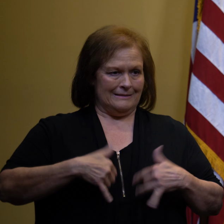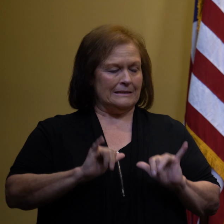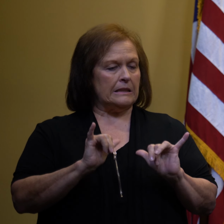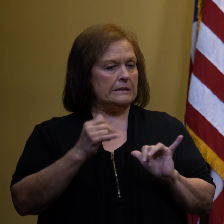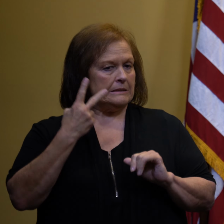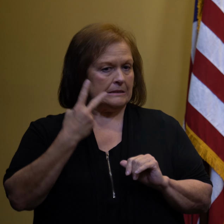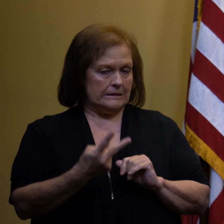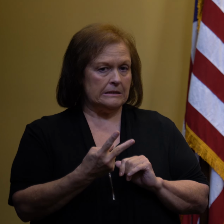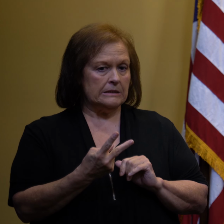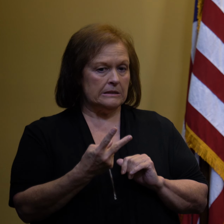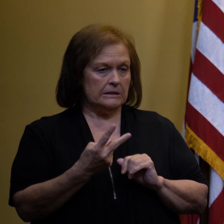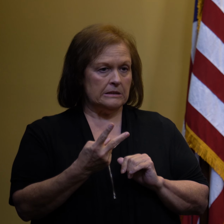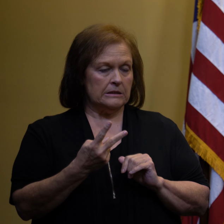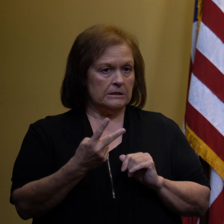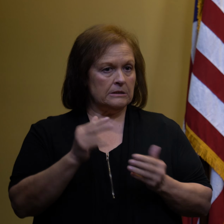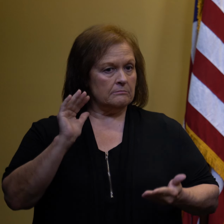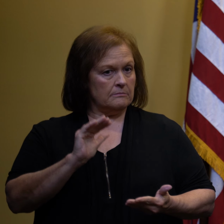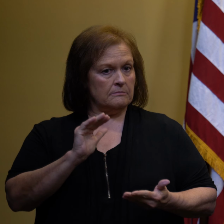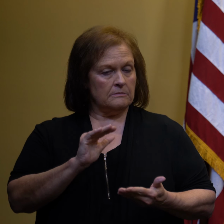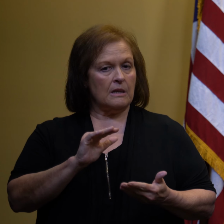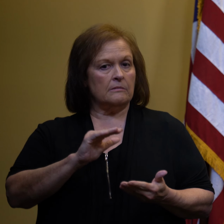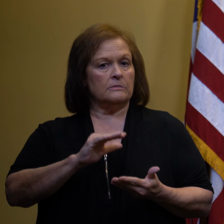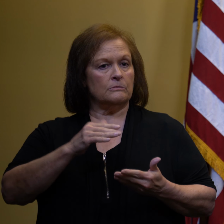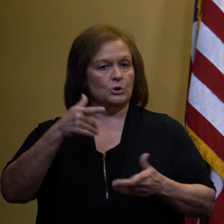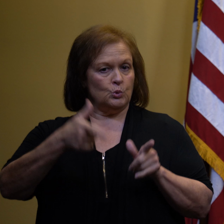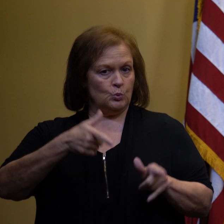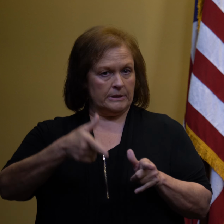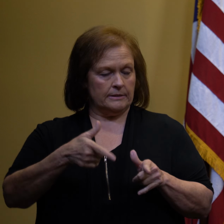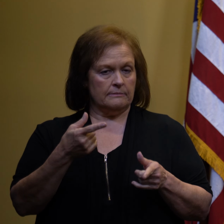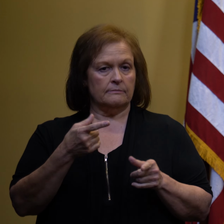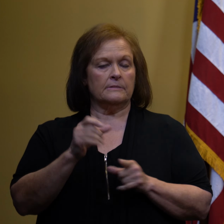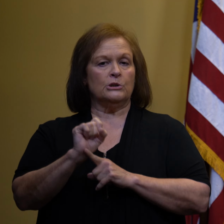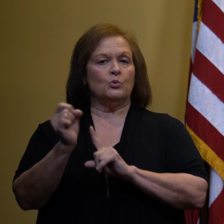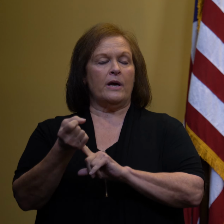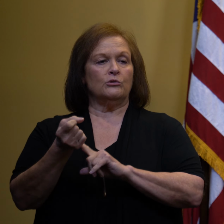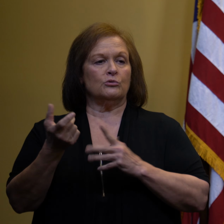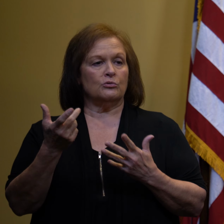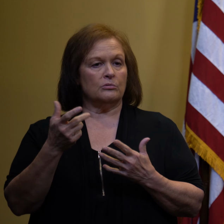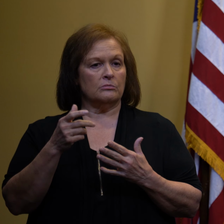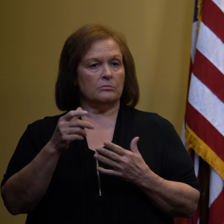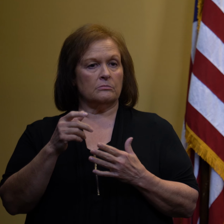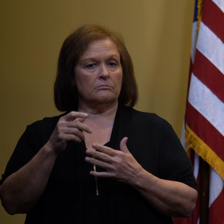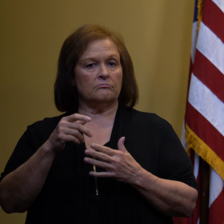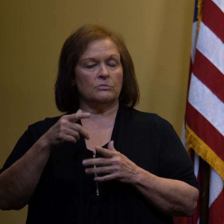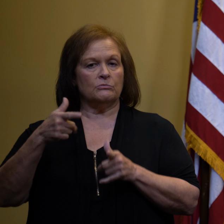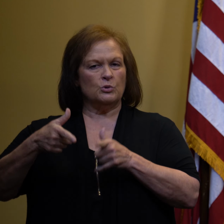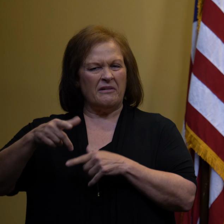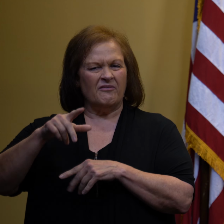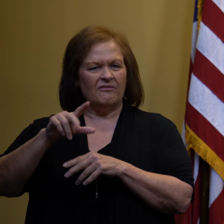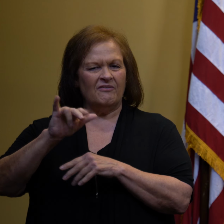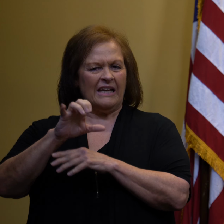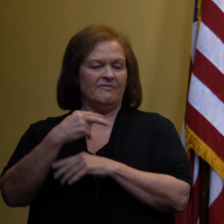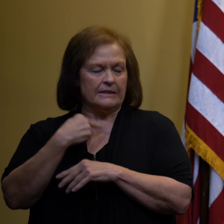see, again, fewer non-fatal shooting incidents, non-fatal shooting victims,